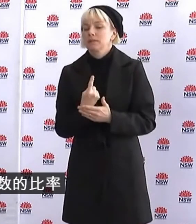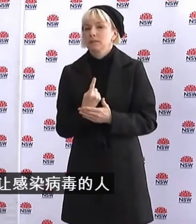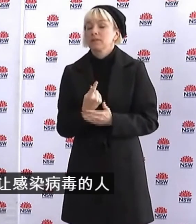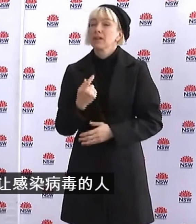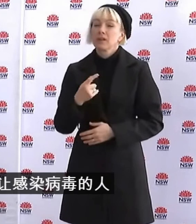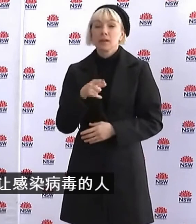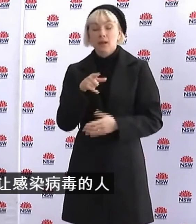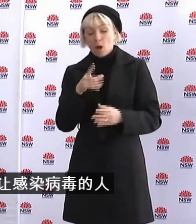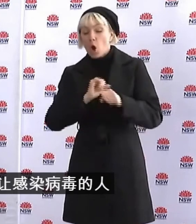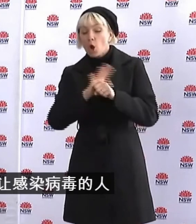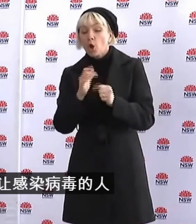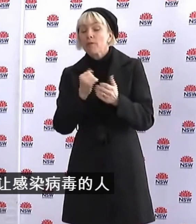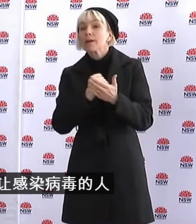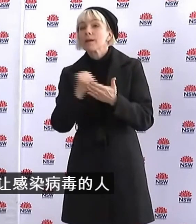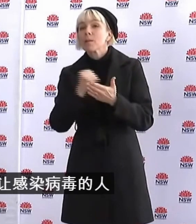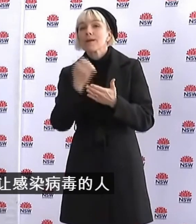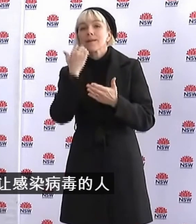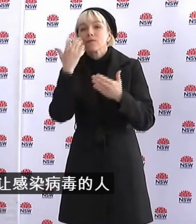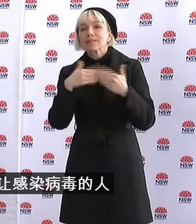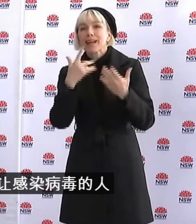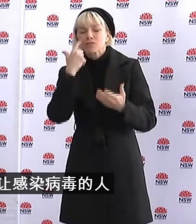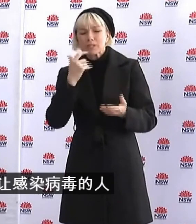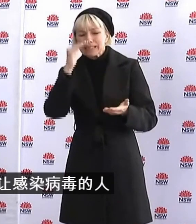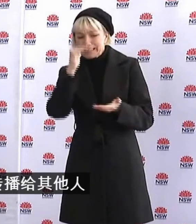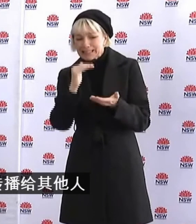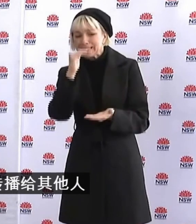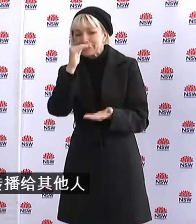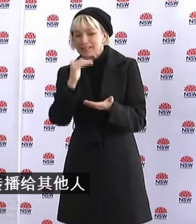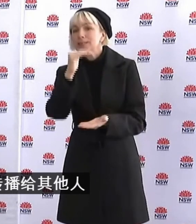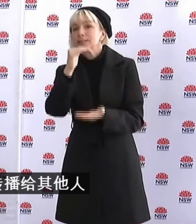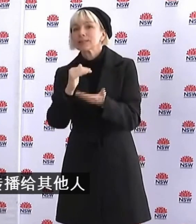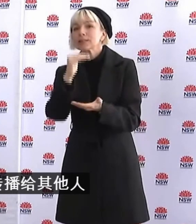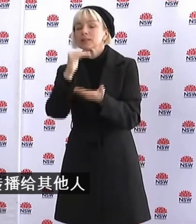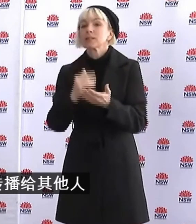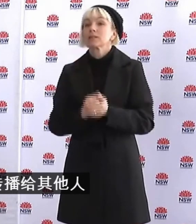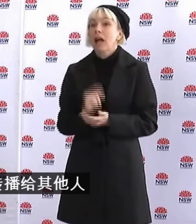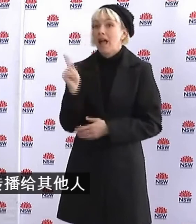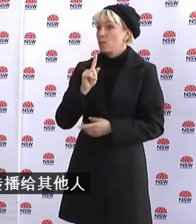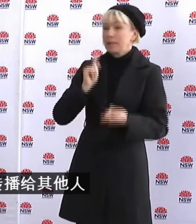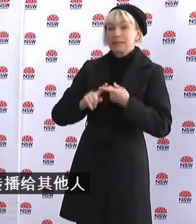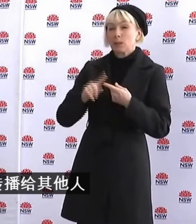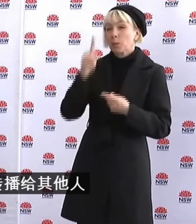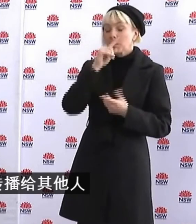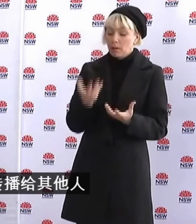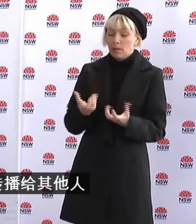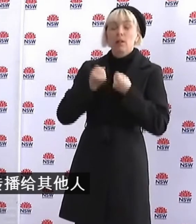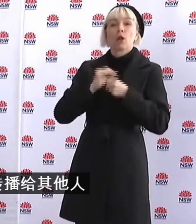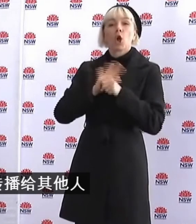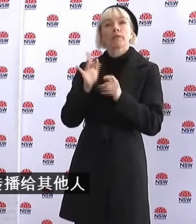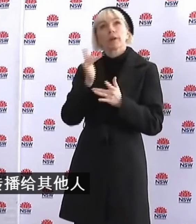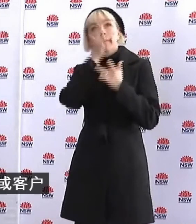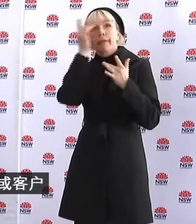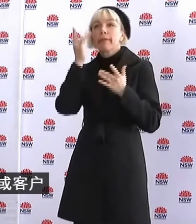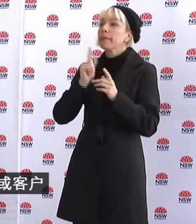day. And that is what we need to keep an eye on. We can't have people with the virus, knowingly or unknowingly, walking around, transmitting it